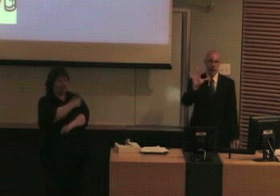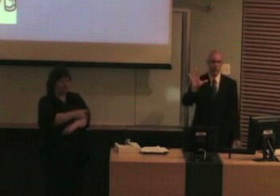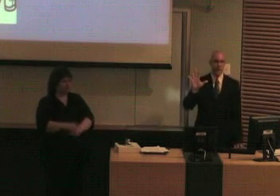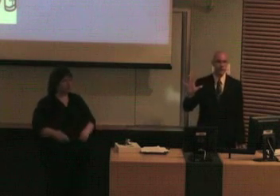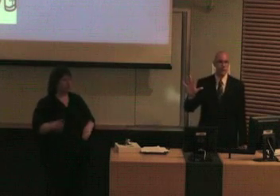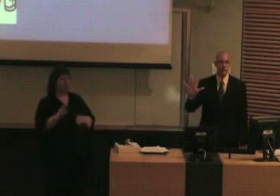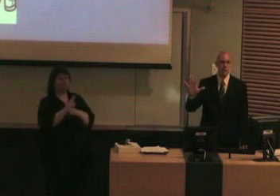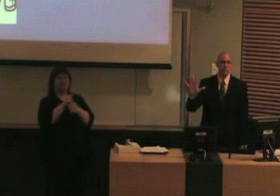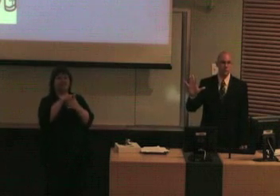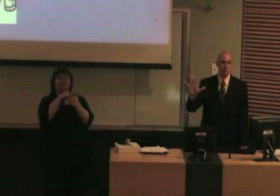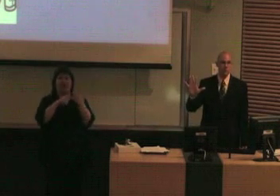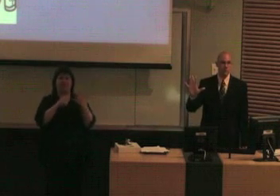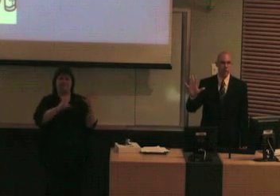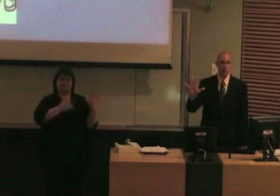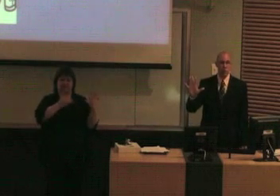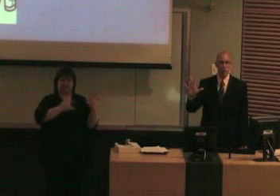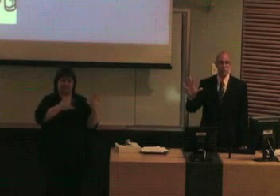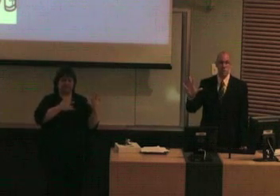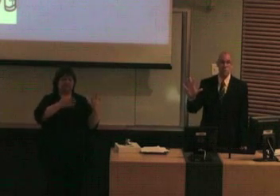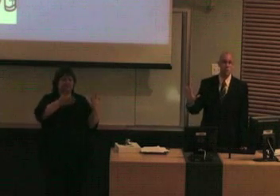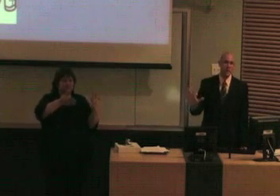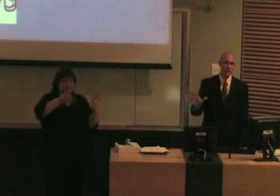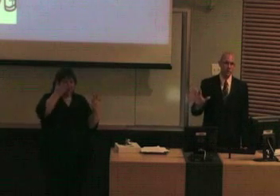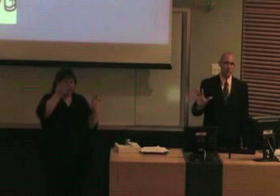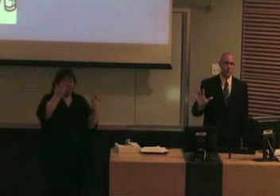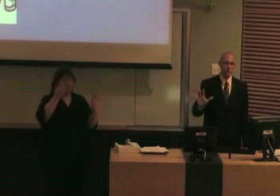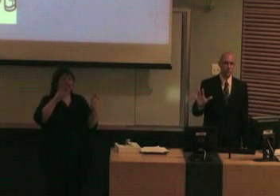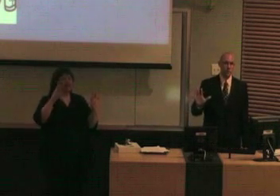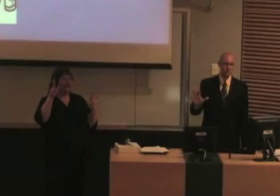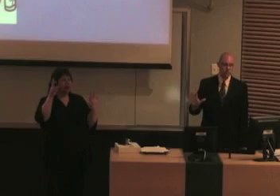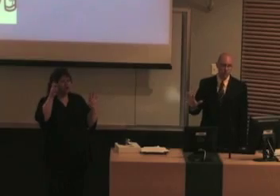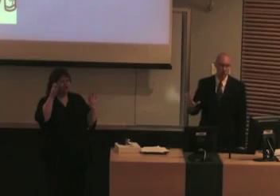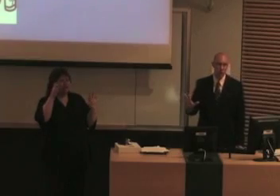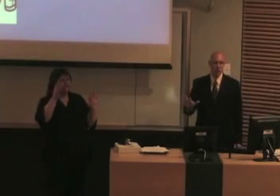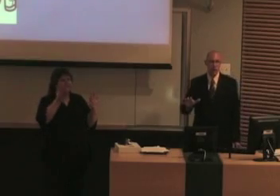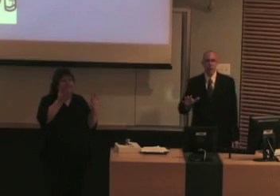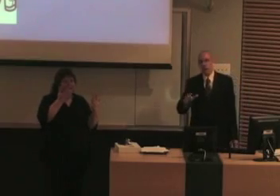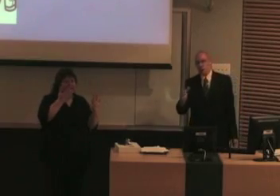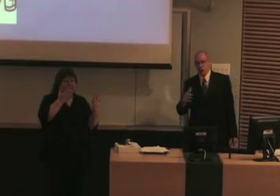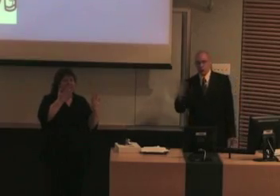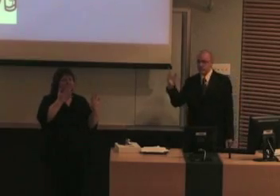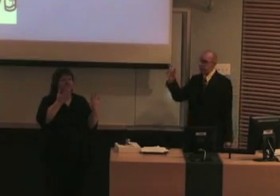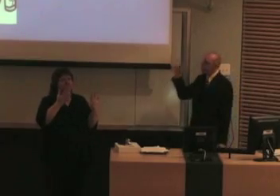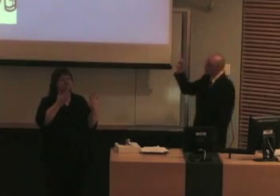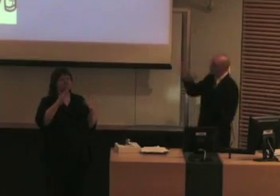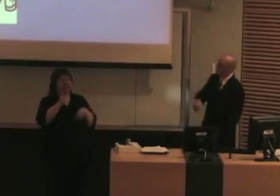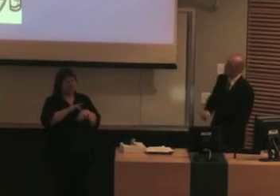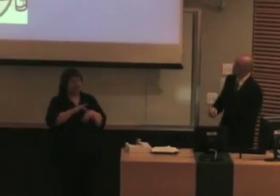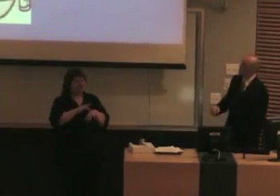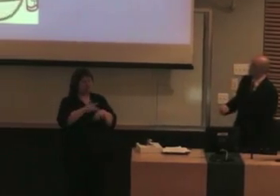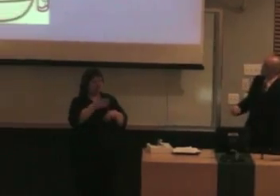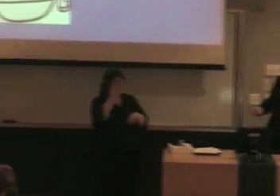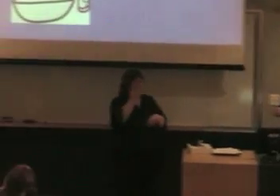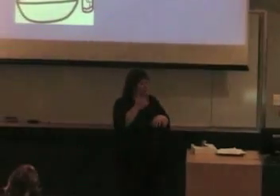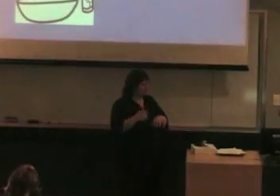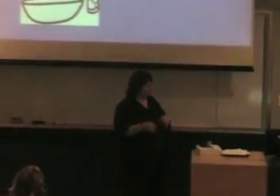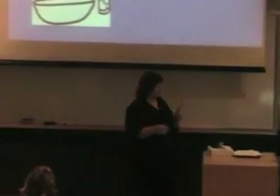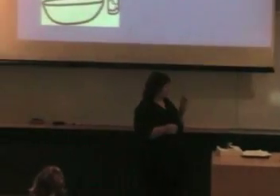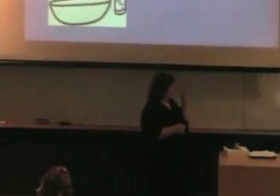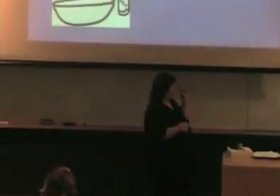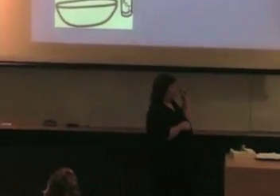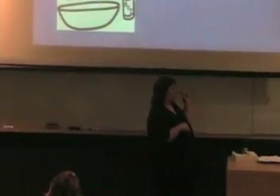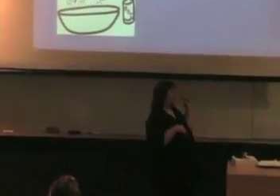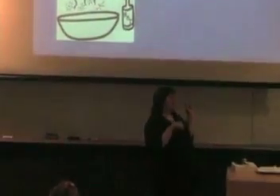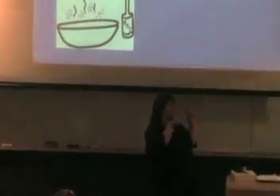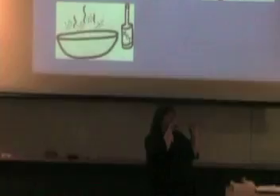using the 5 senses as well as movement. So understand, you've got a picture here,